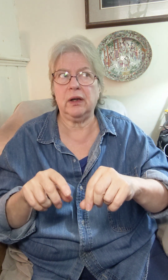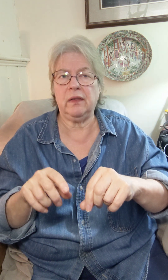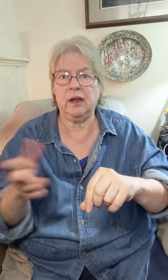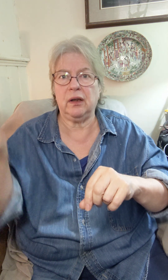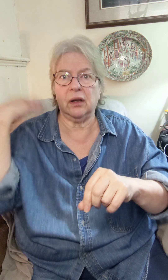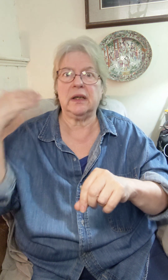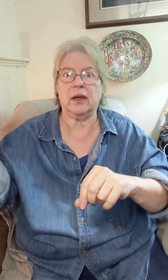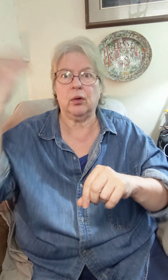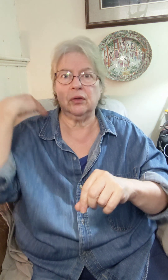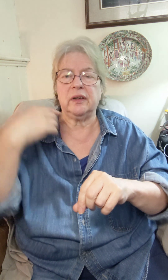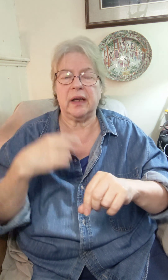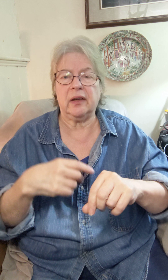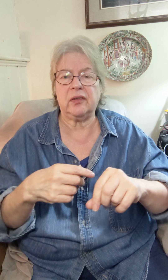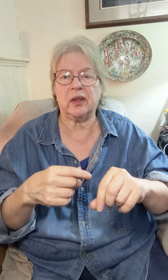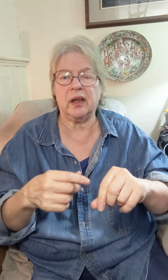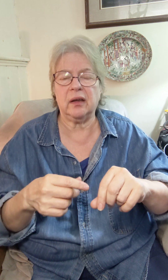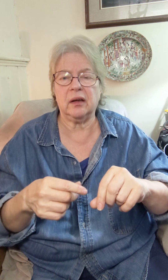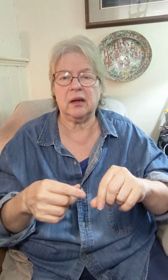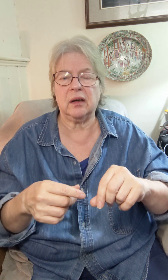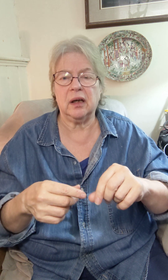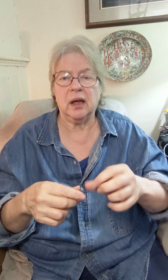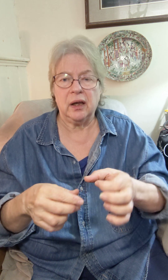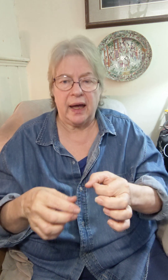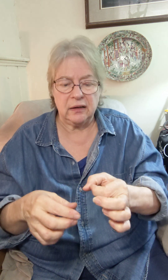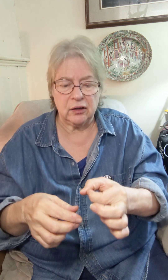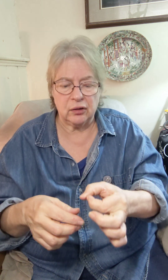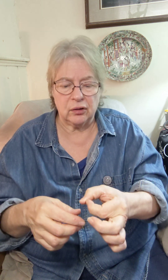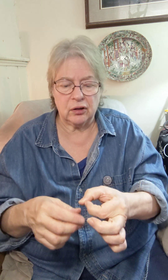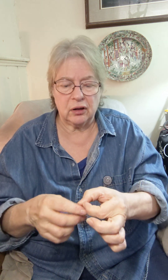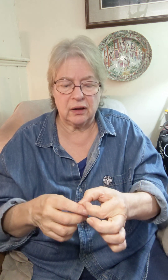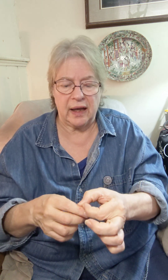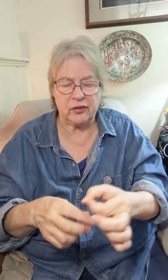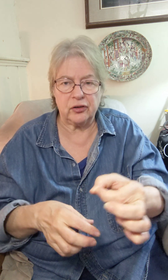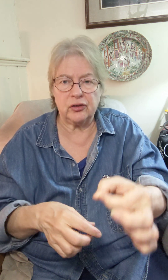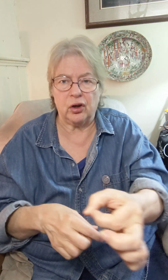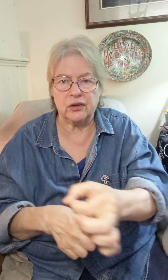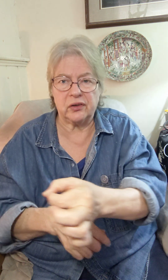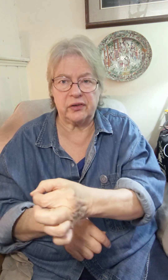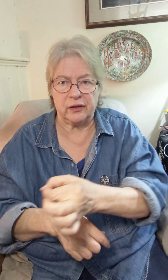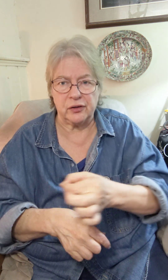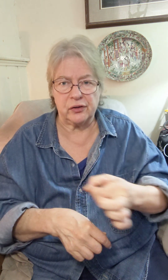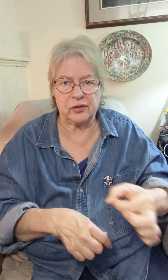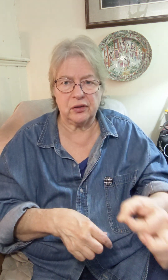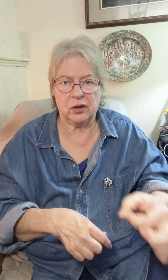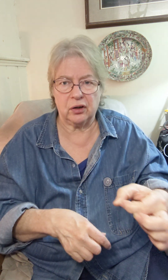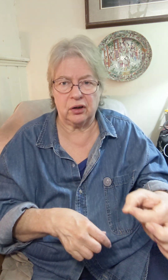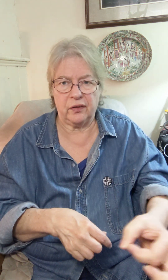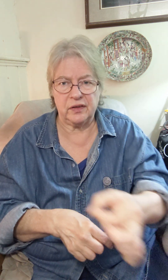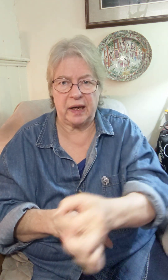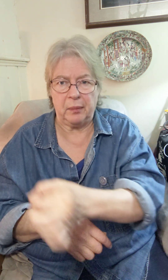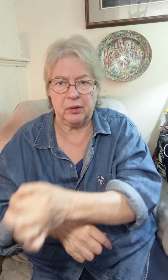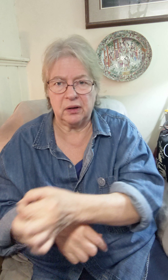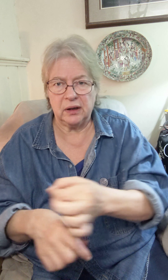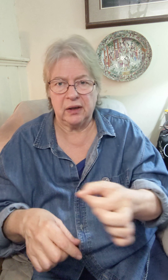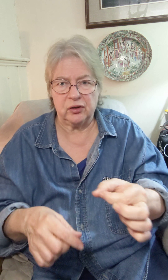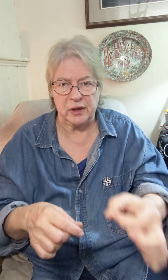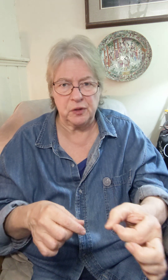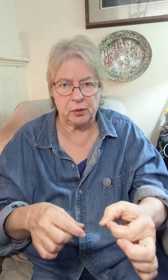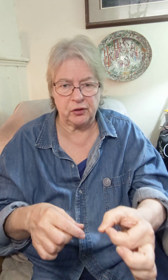in the, again, olden days, they had little glass salt cellars on the table. So each person